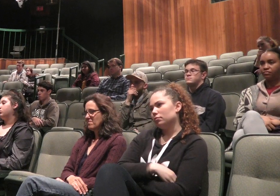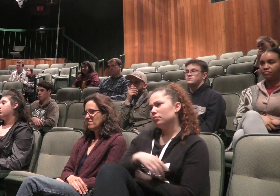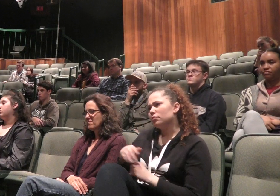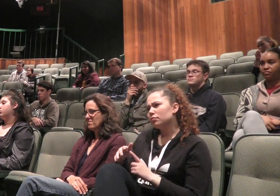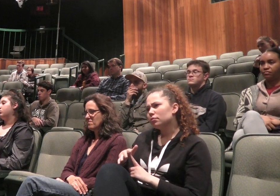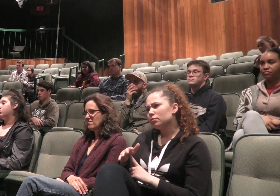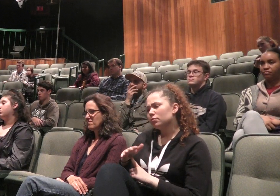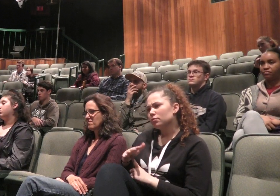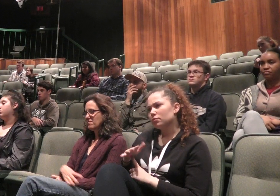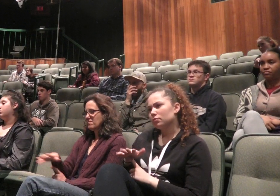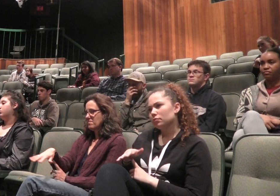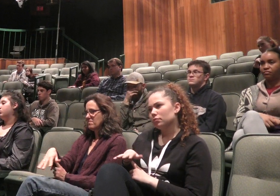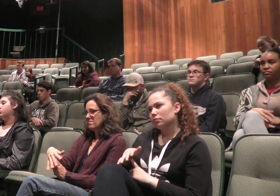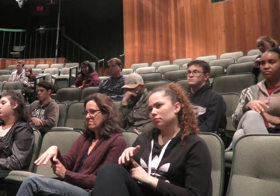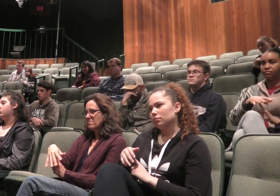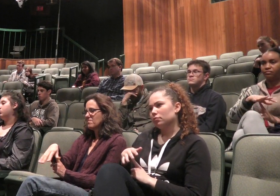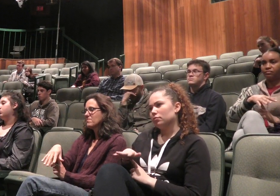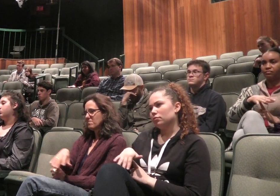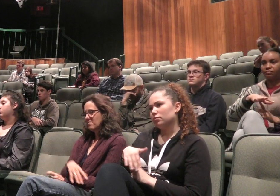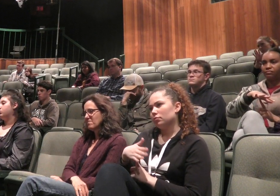Then I act like the leaf.